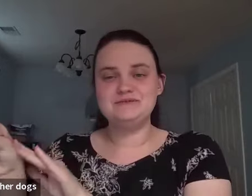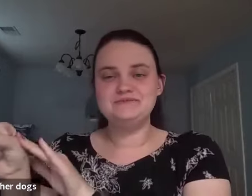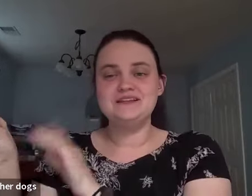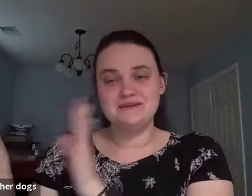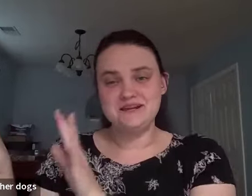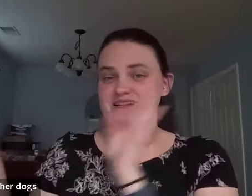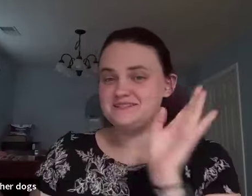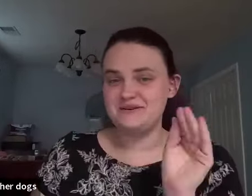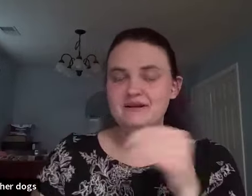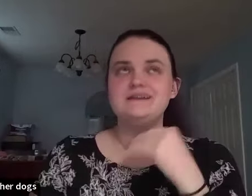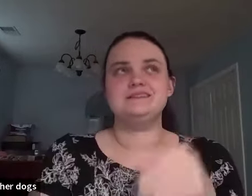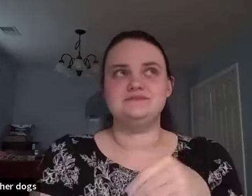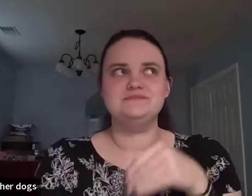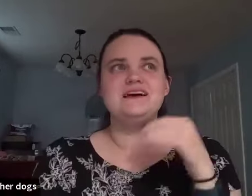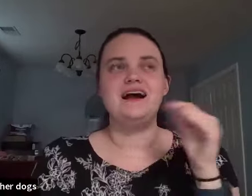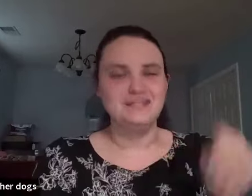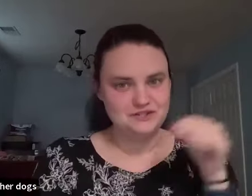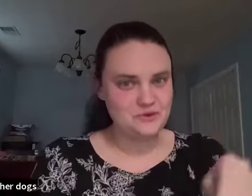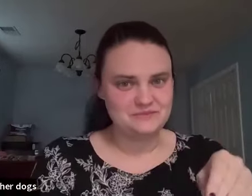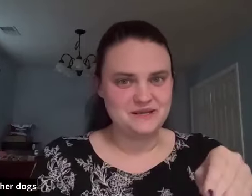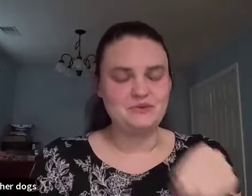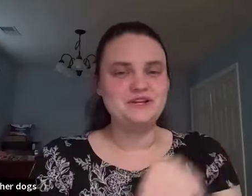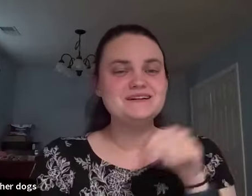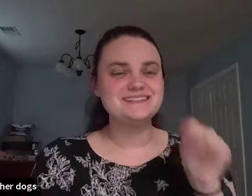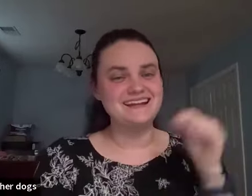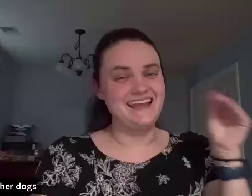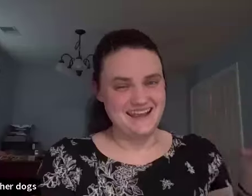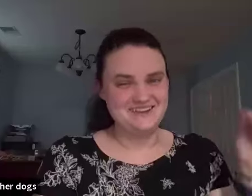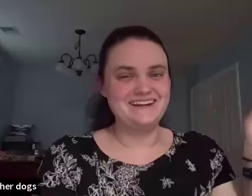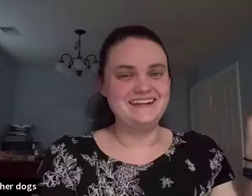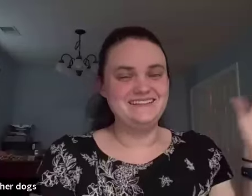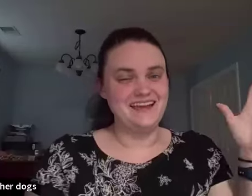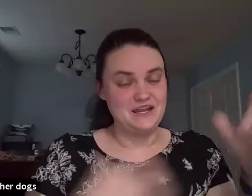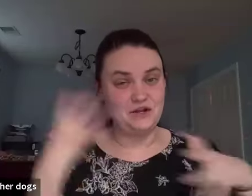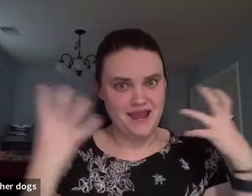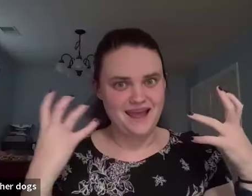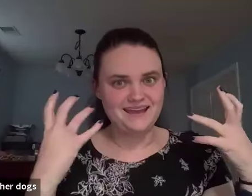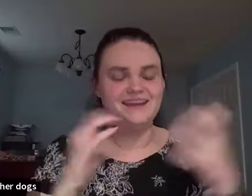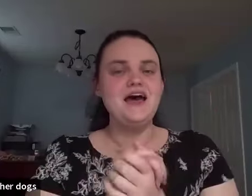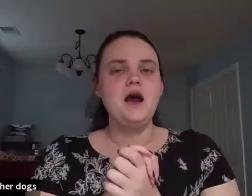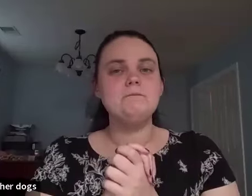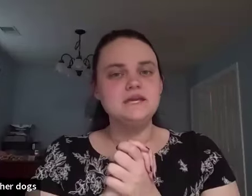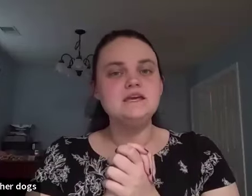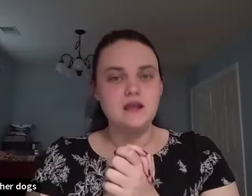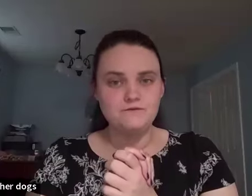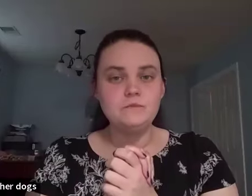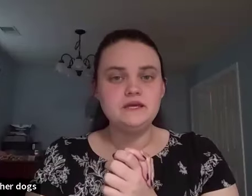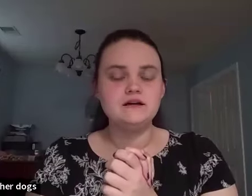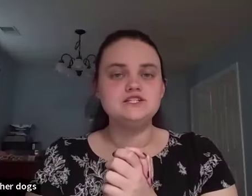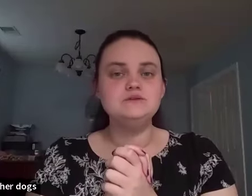so sometimes I do, not sometimes, I do warn people when you are signing angry, like and you're mad, be careful because you